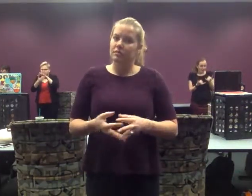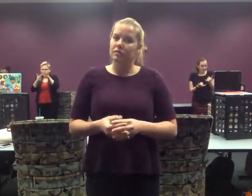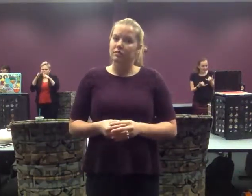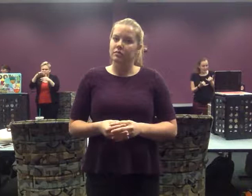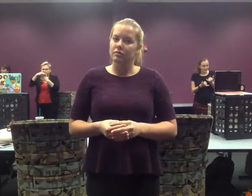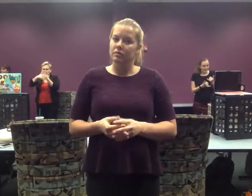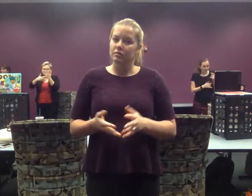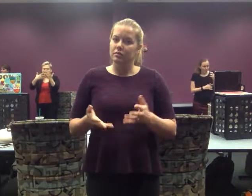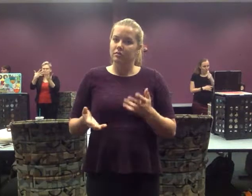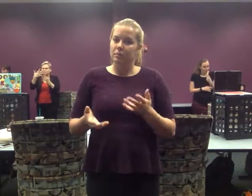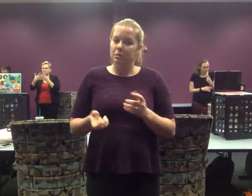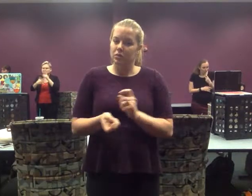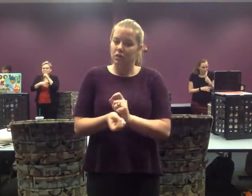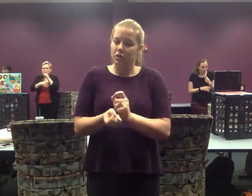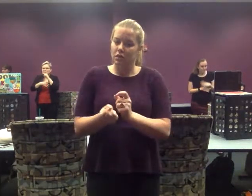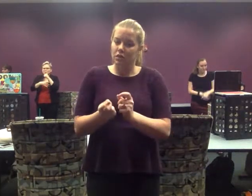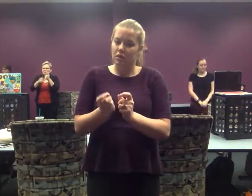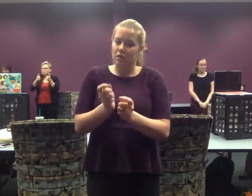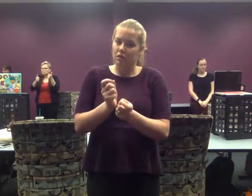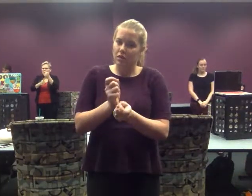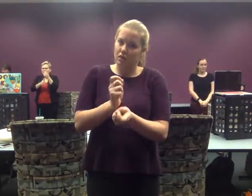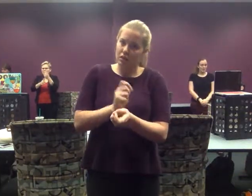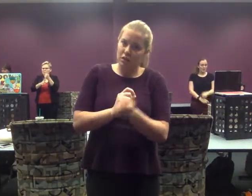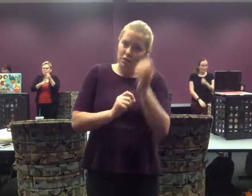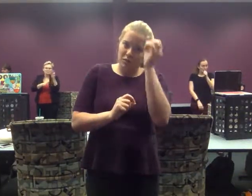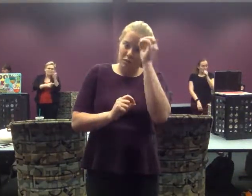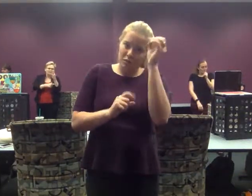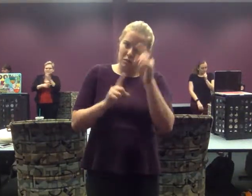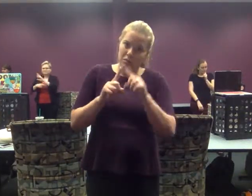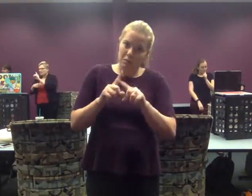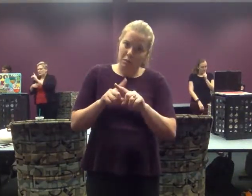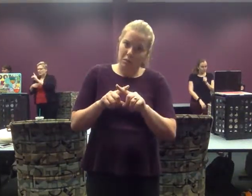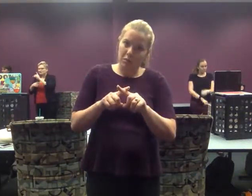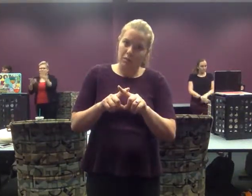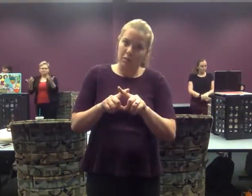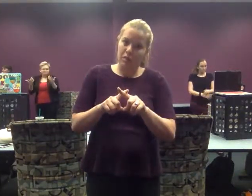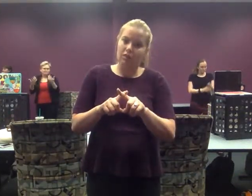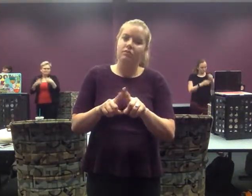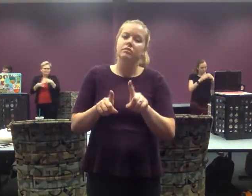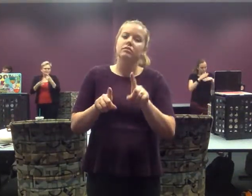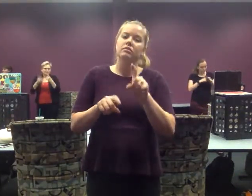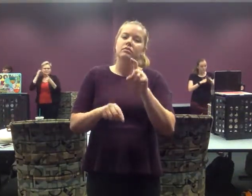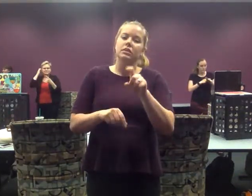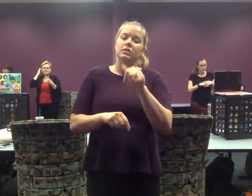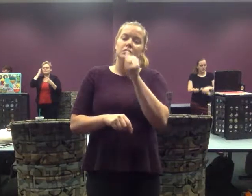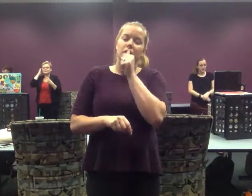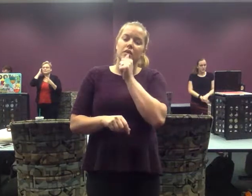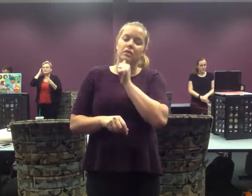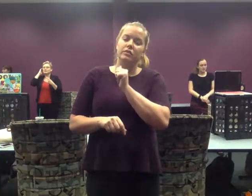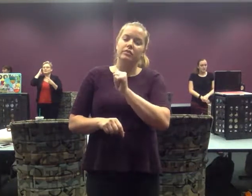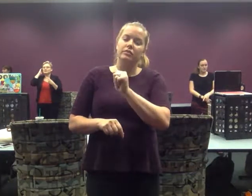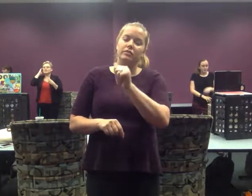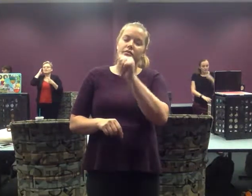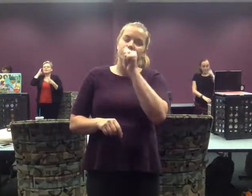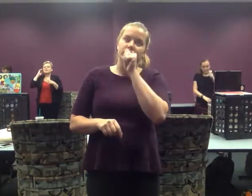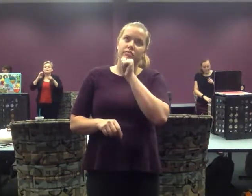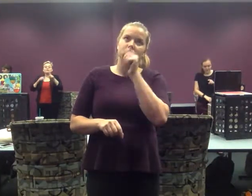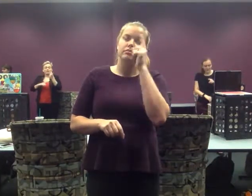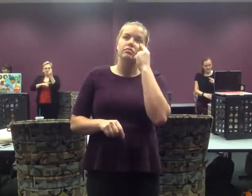Republican column? Patience will see us through this. A recognition that we mean well.